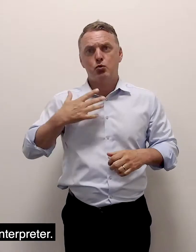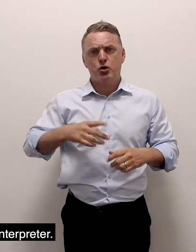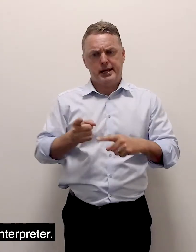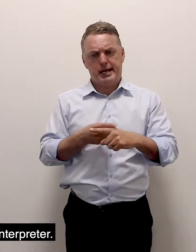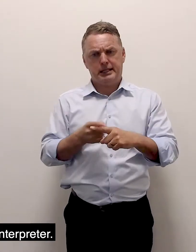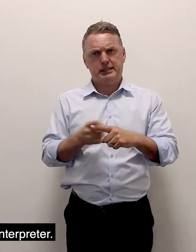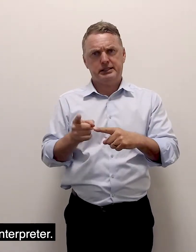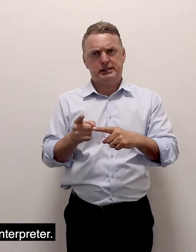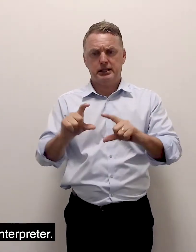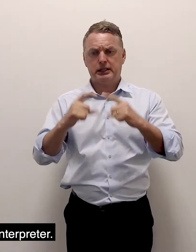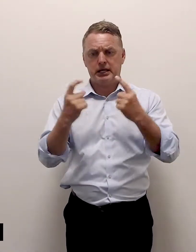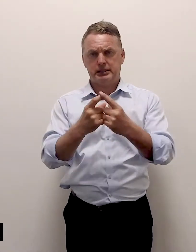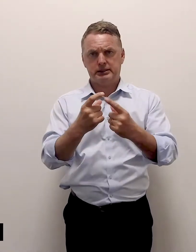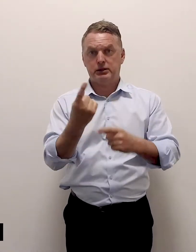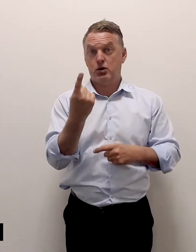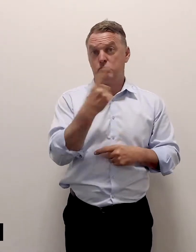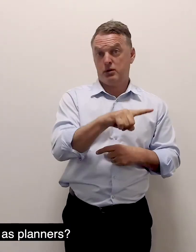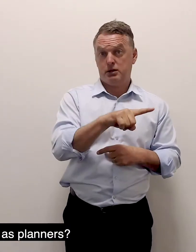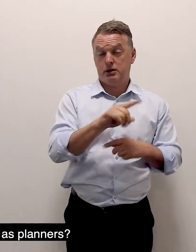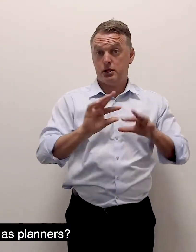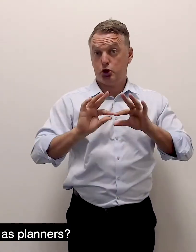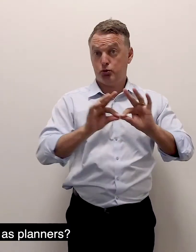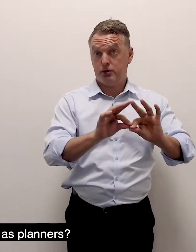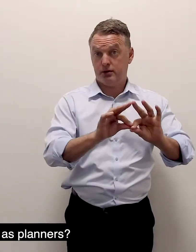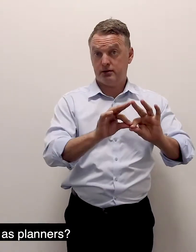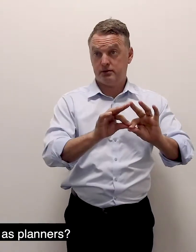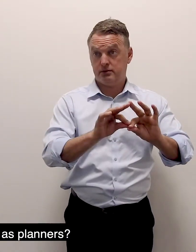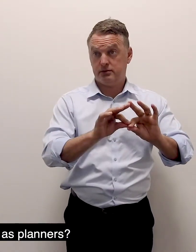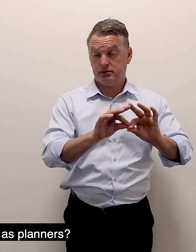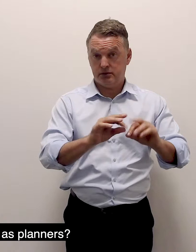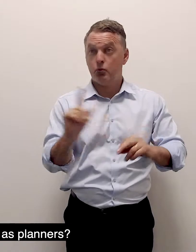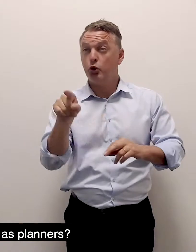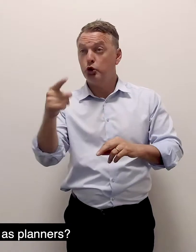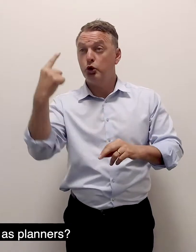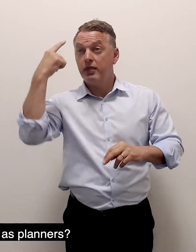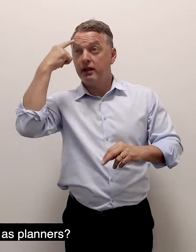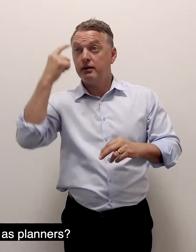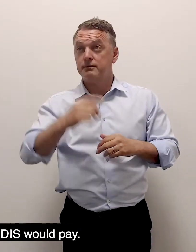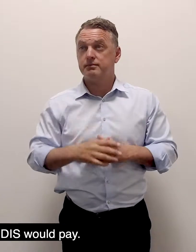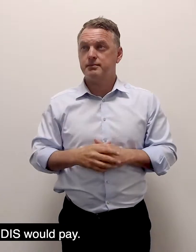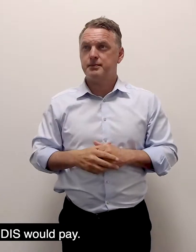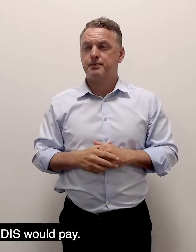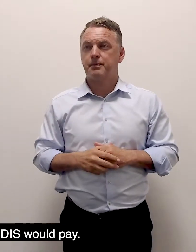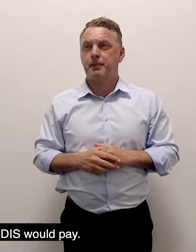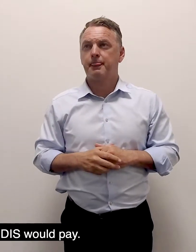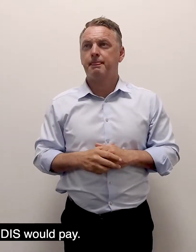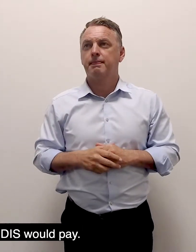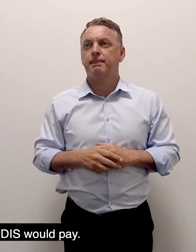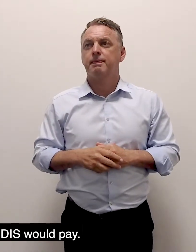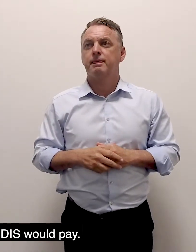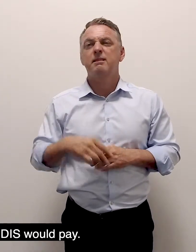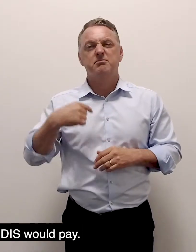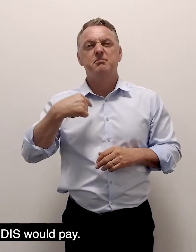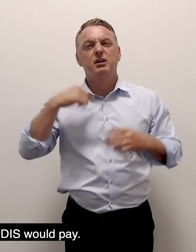English lessons or an interpreter? Yep. Yeah. And what did you decide as planners? Well, we decided